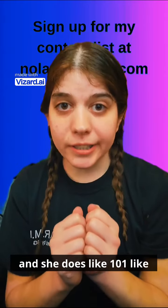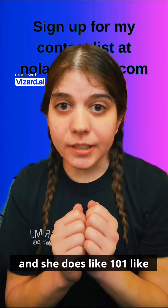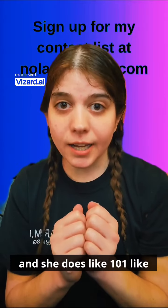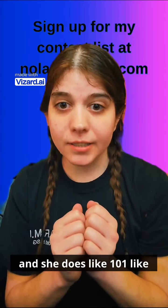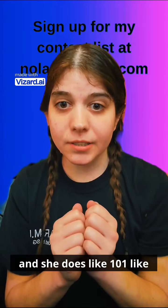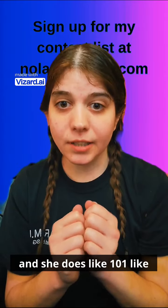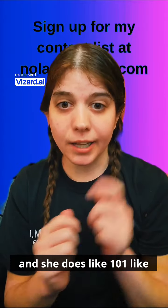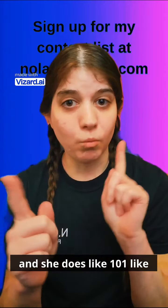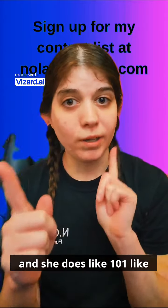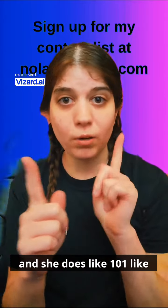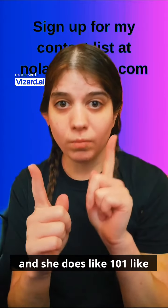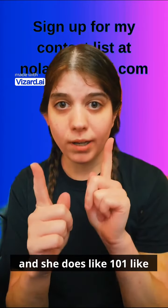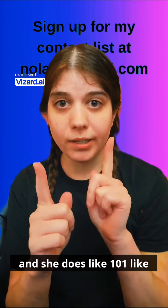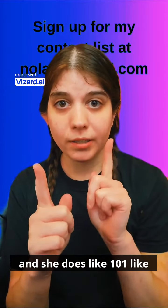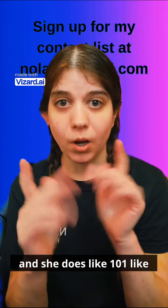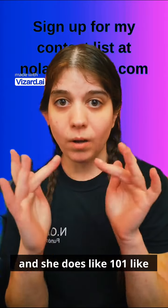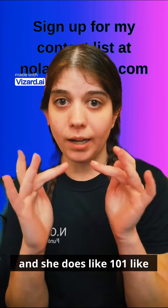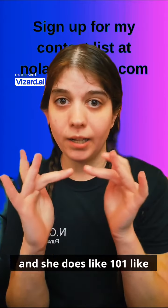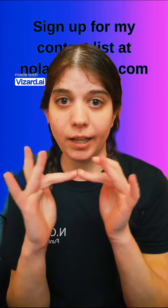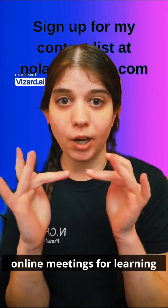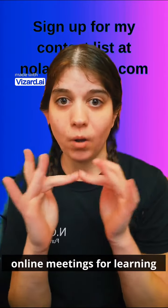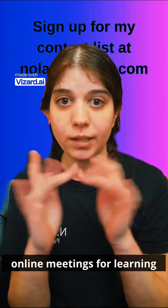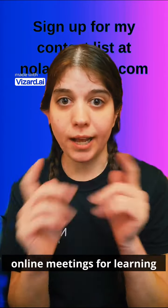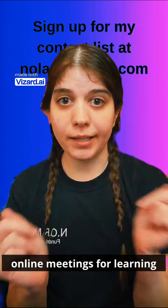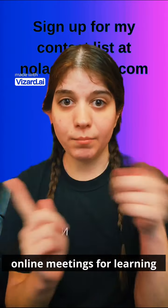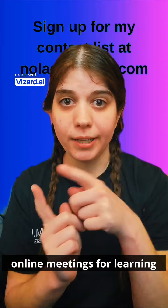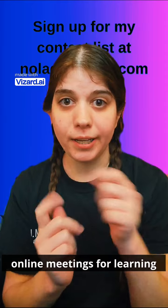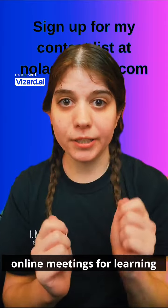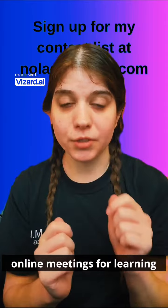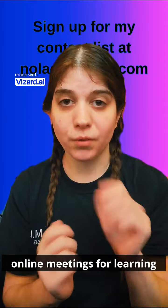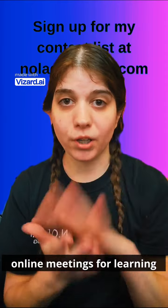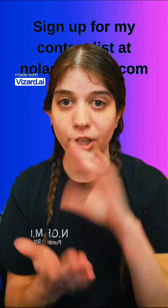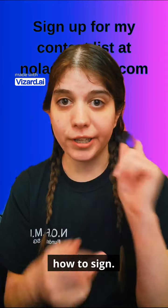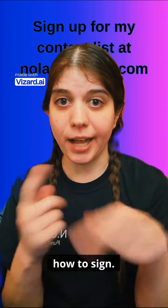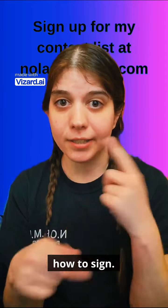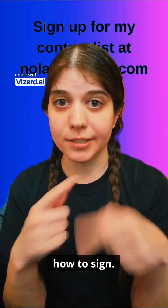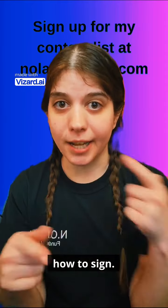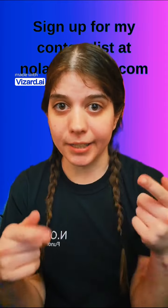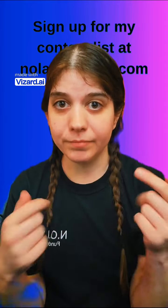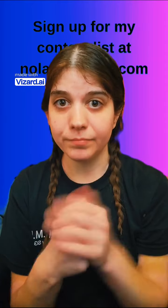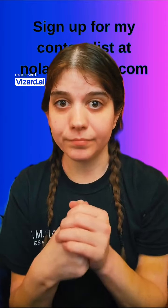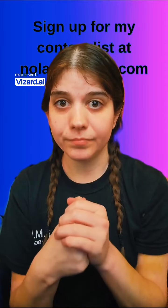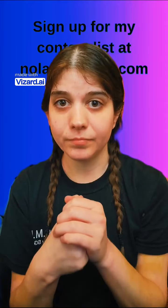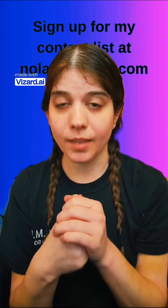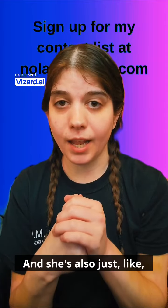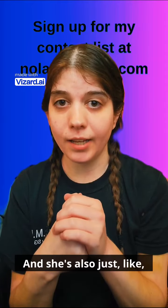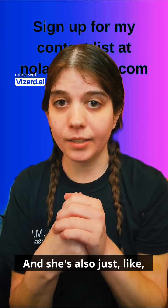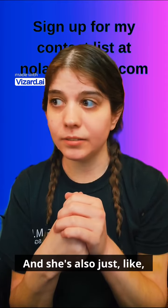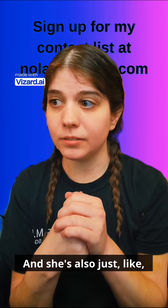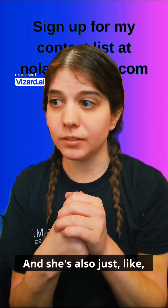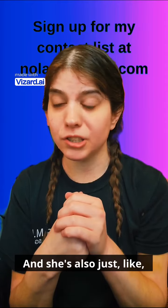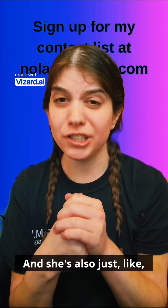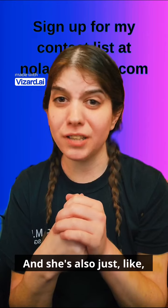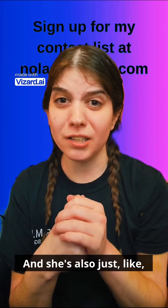does like one-on-one, like online meetings for learning how to sign. And she's also just